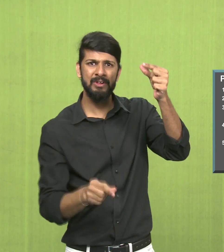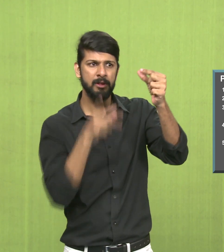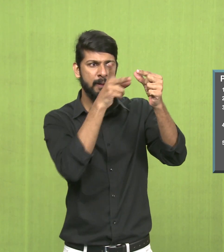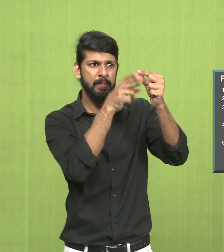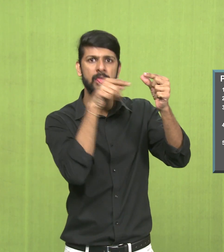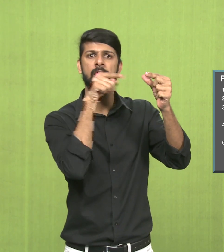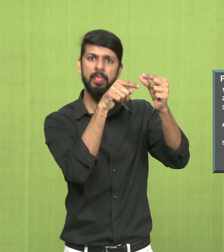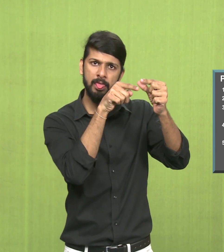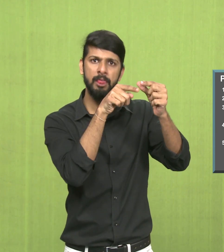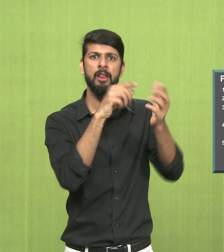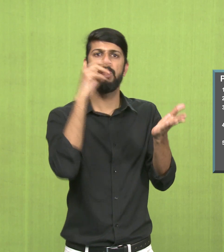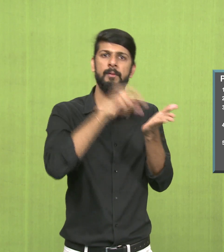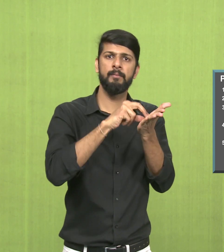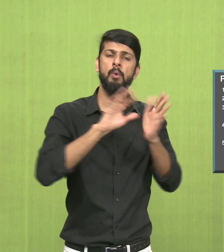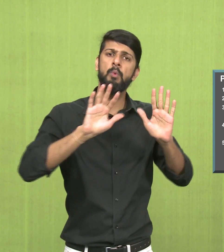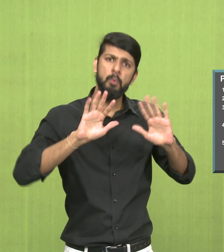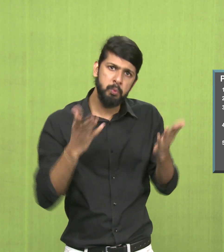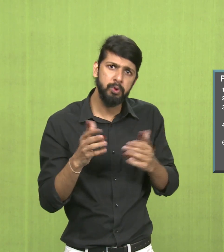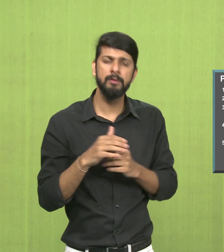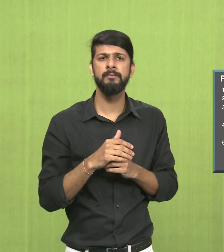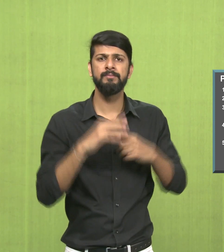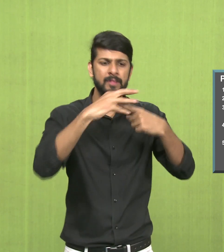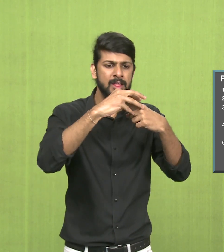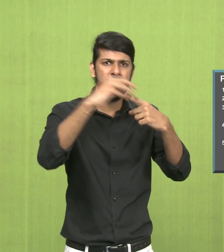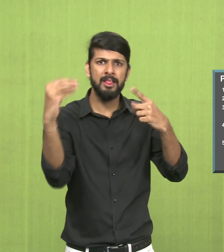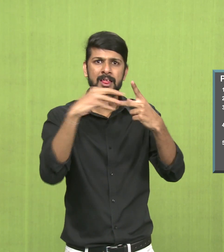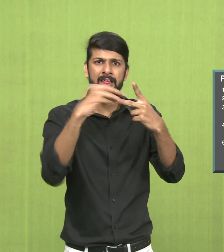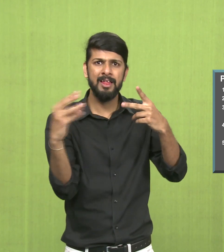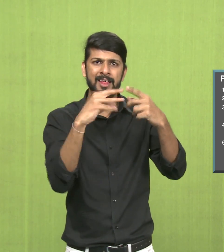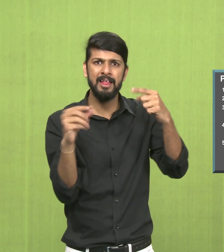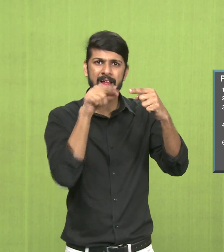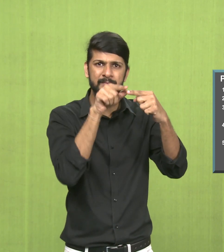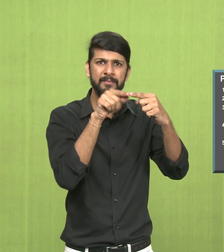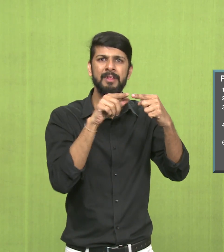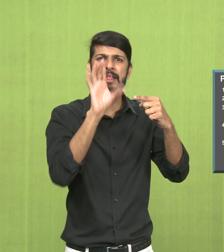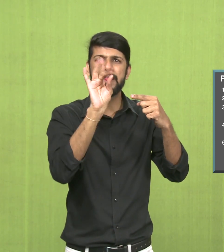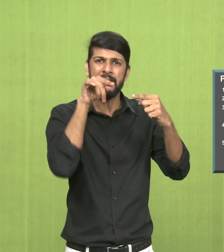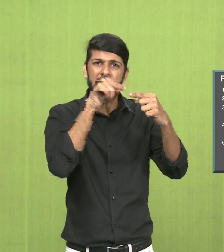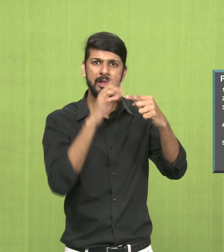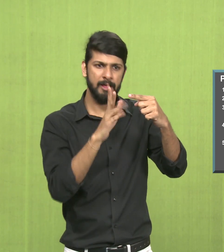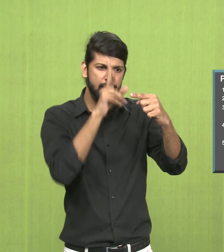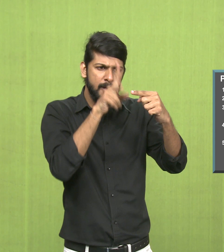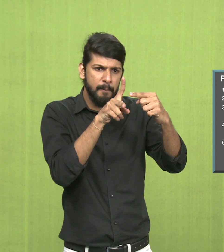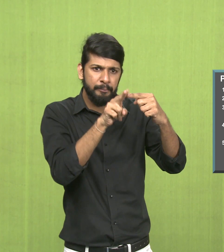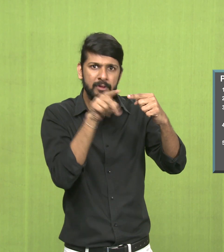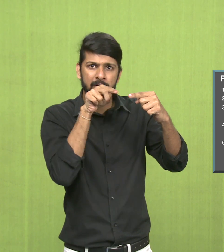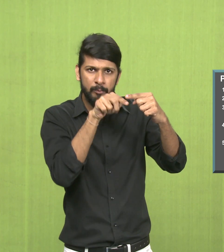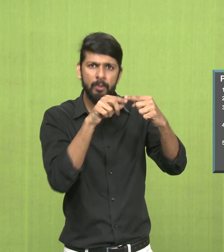The lotus stem or the ladyfinger can be used for